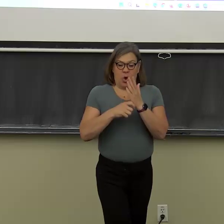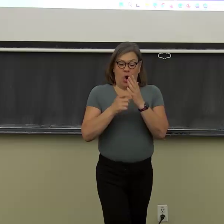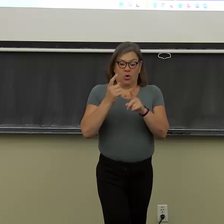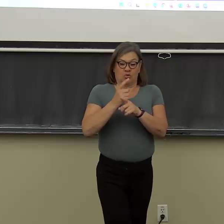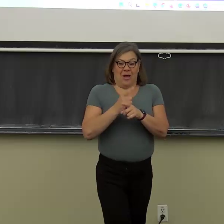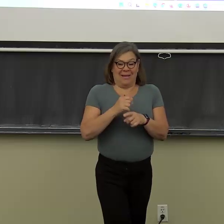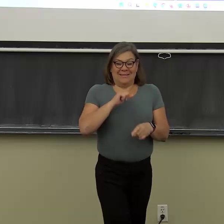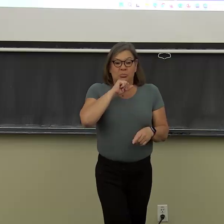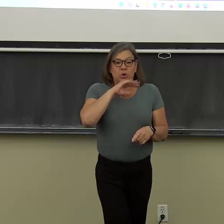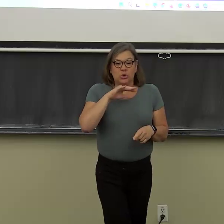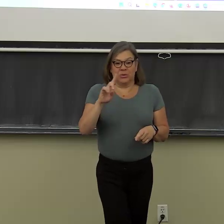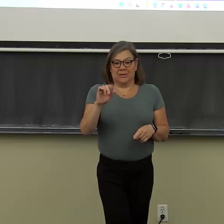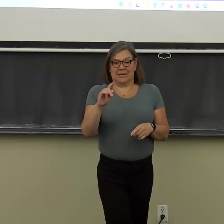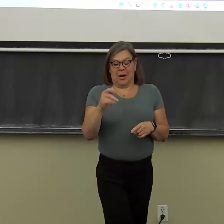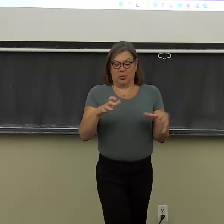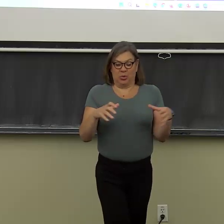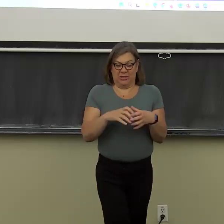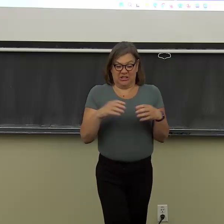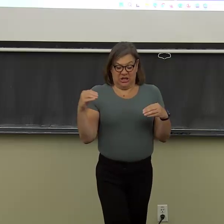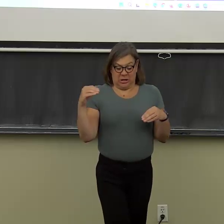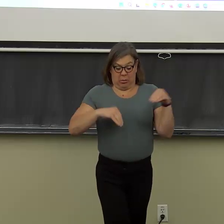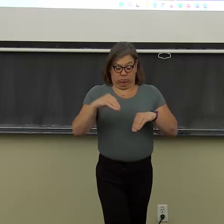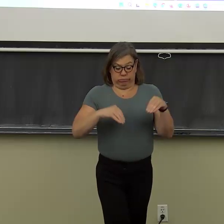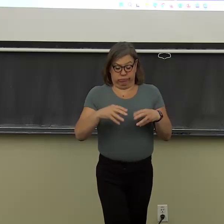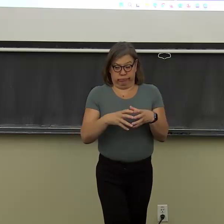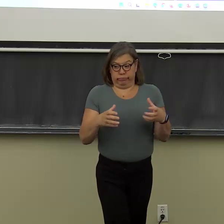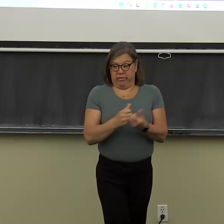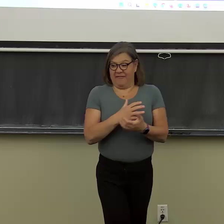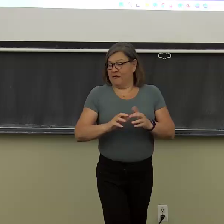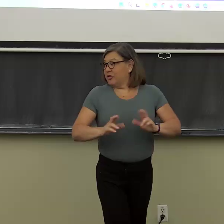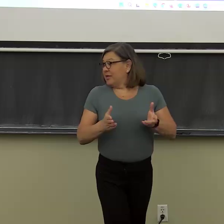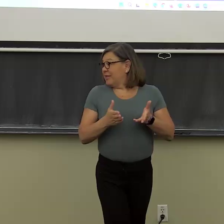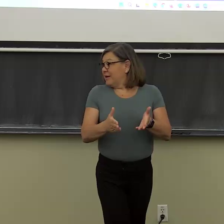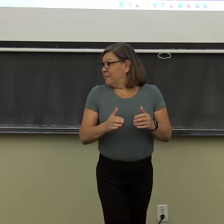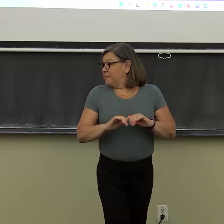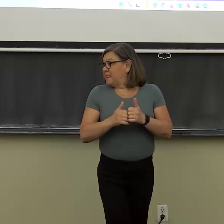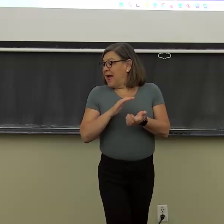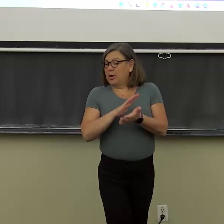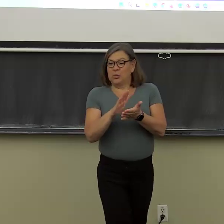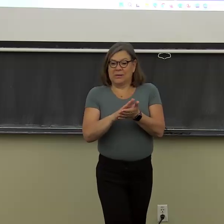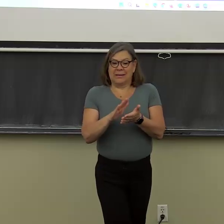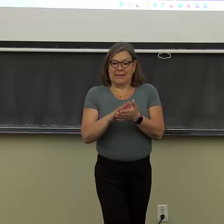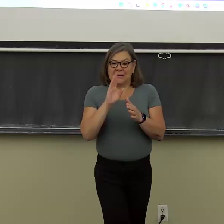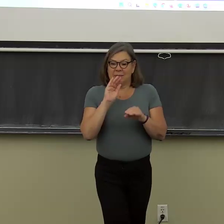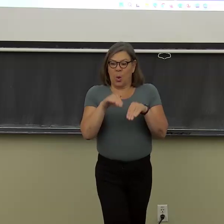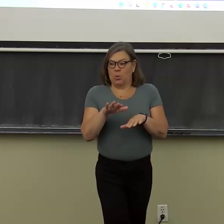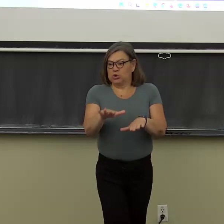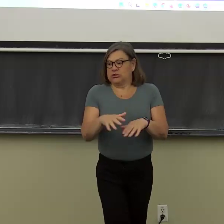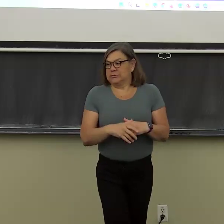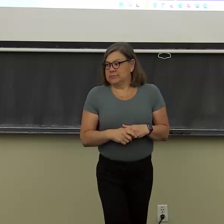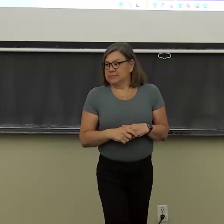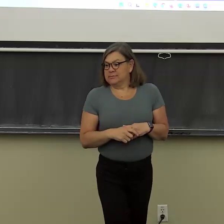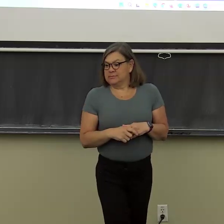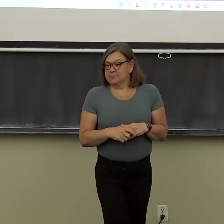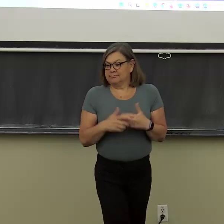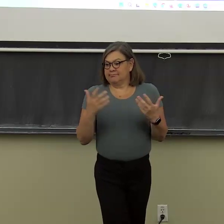cesspool of everything that is out there. So it's sort of like, how do you clean the ocean, right? I mean, we have